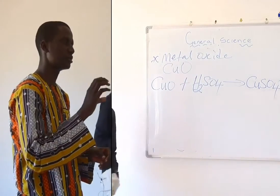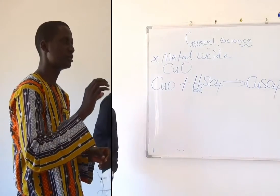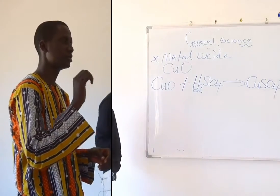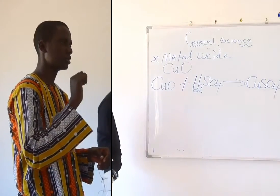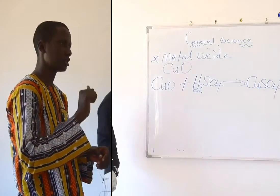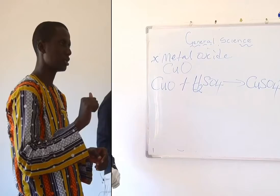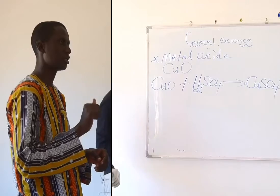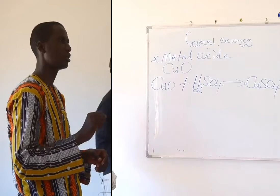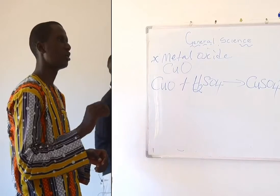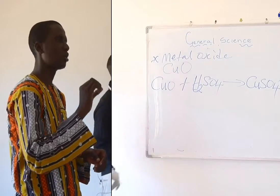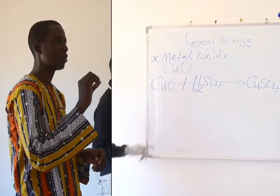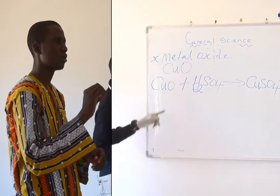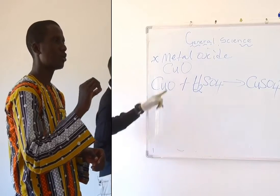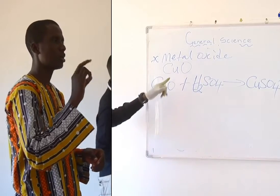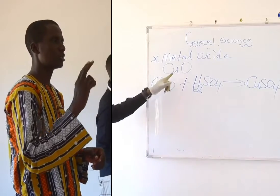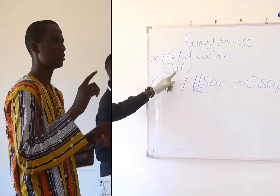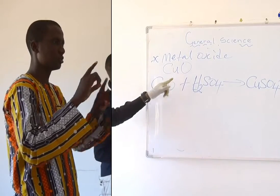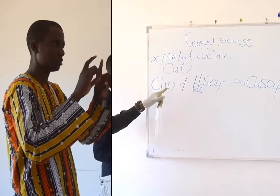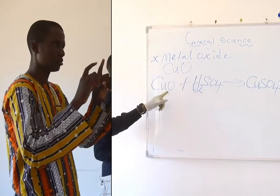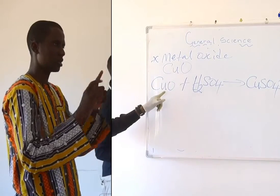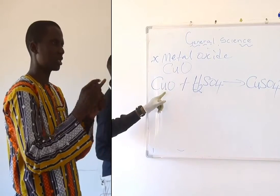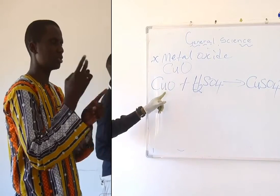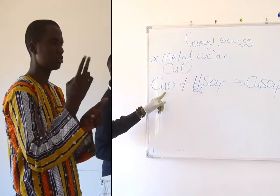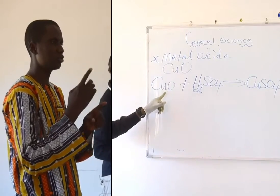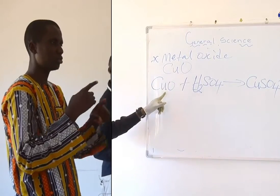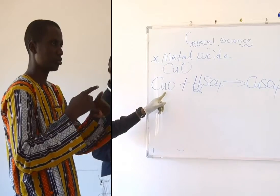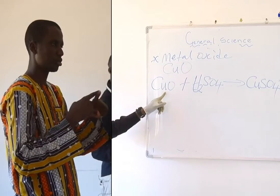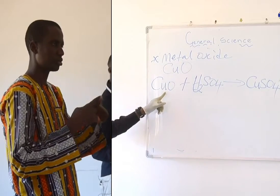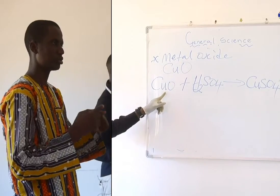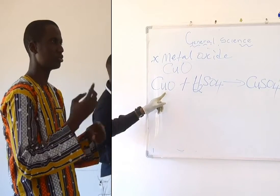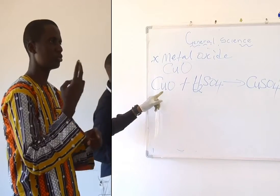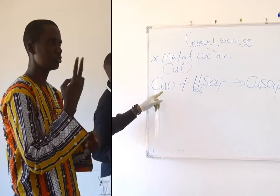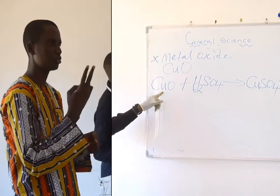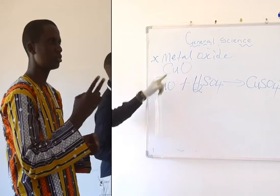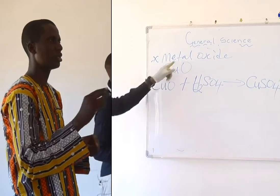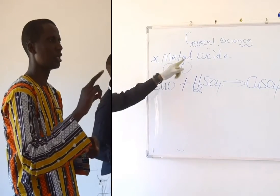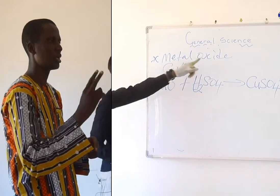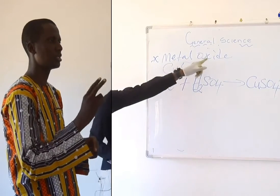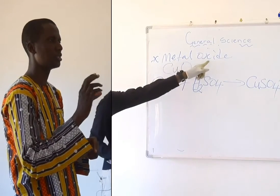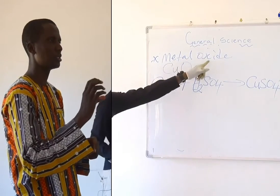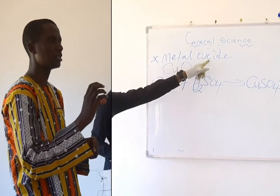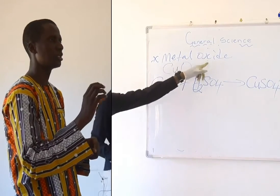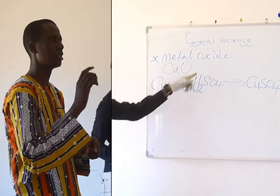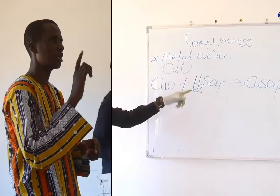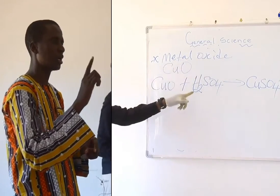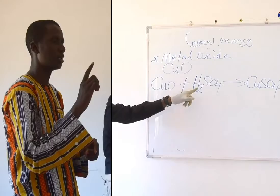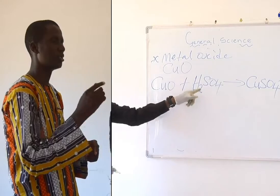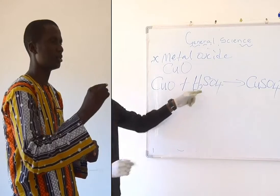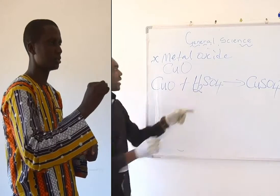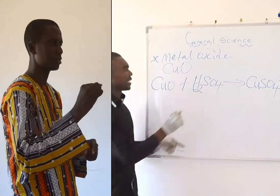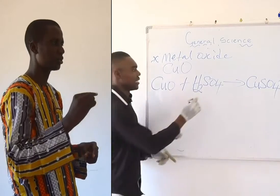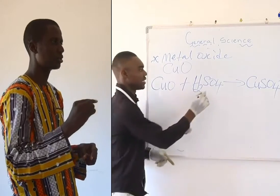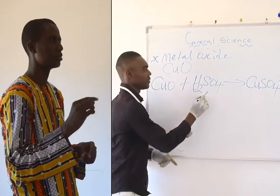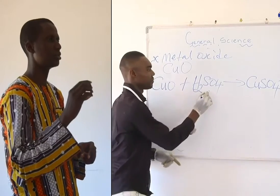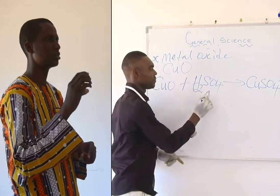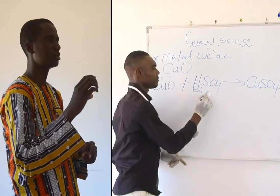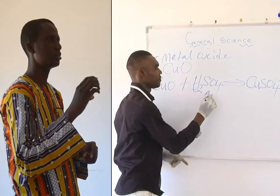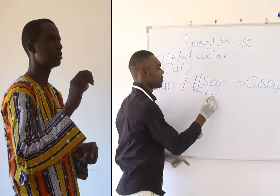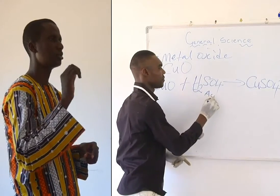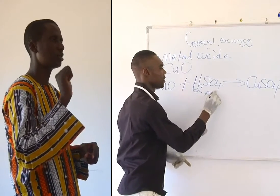seen that there now. This is the reaction. Copper oxide as a metal oxide combined with an